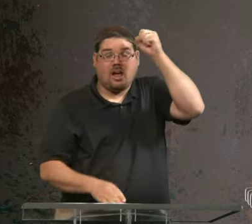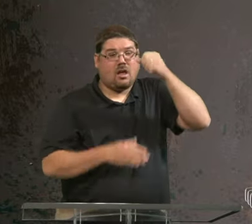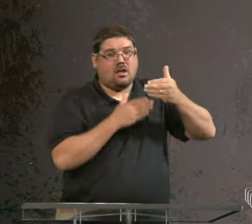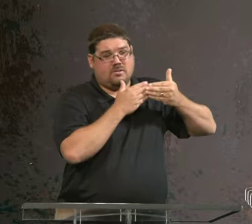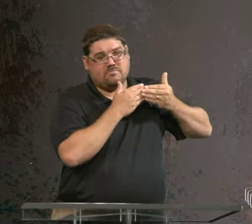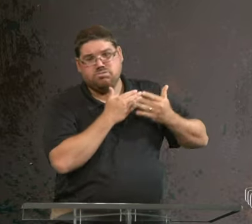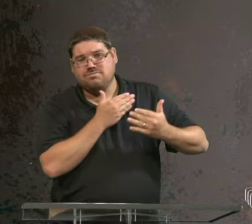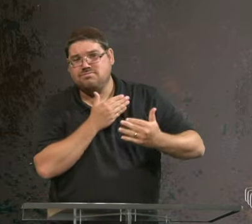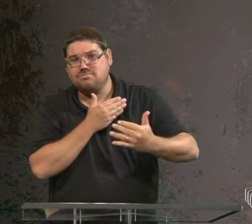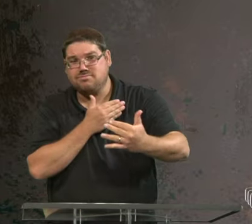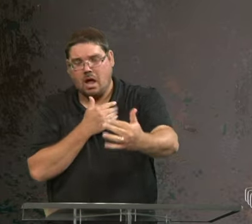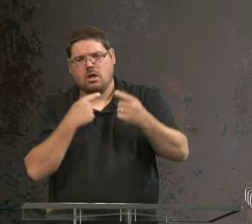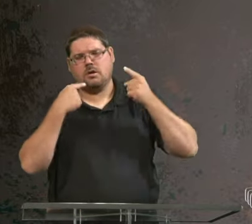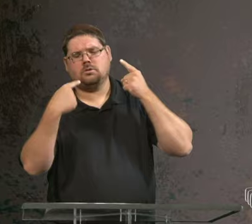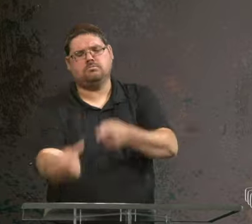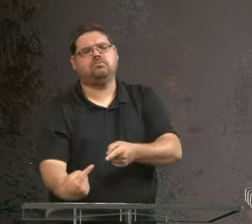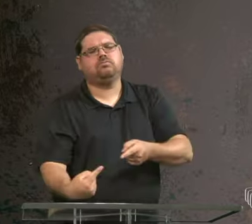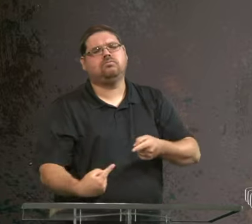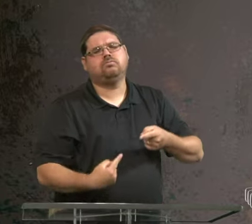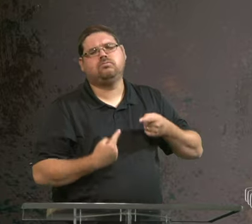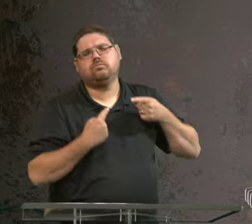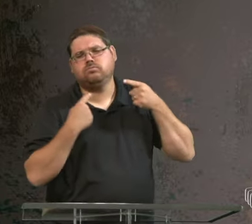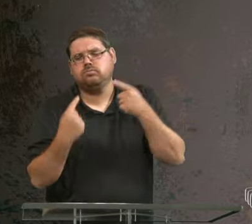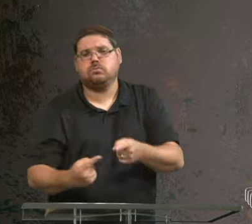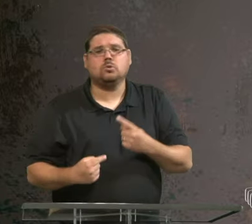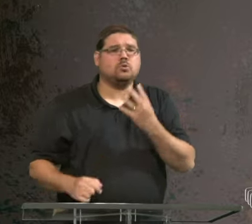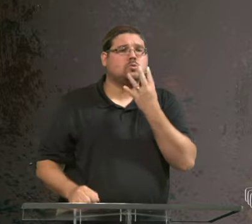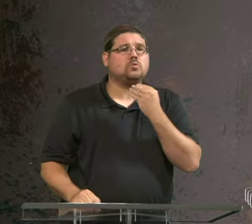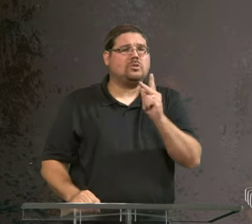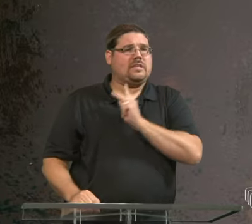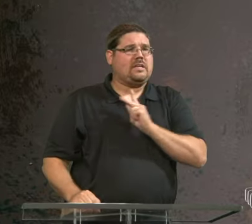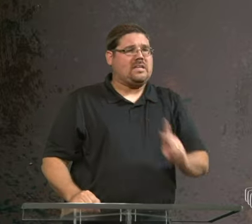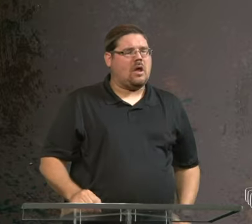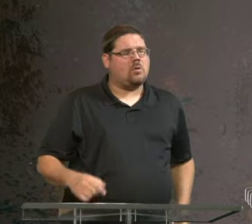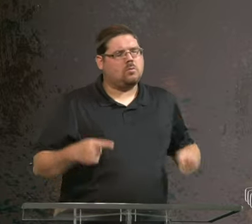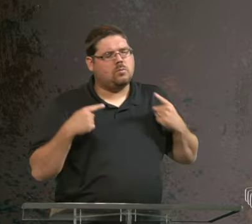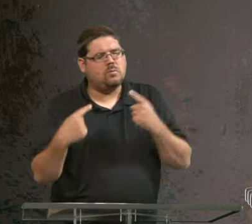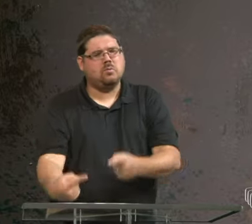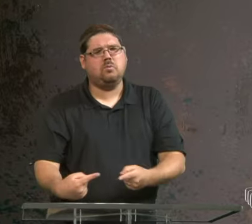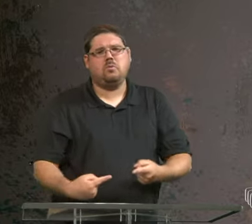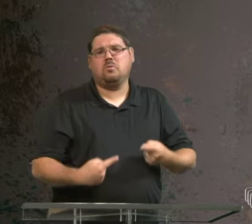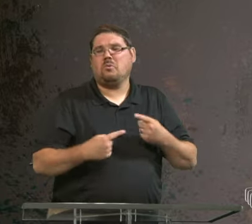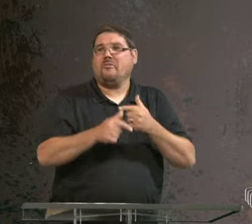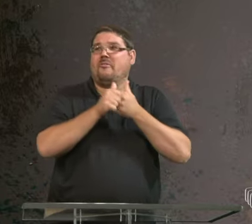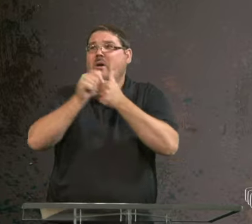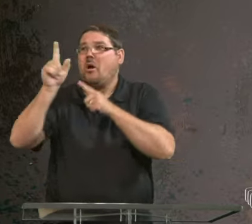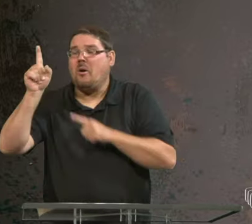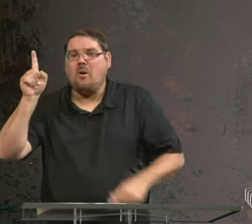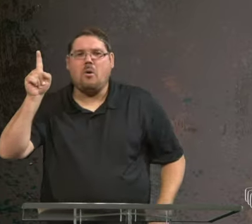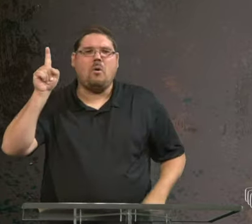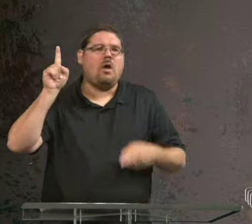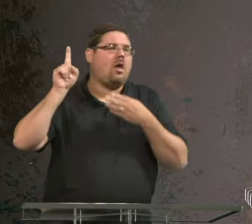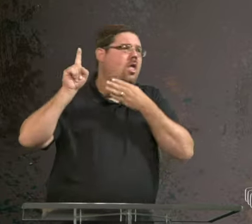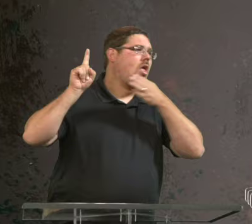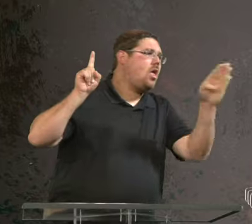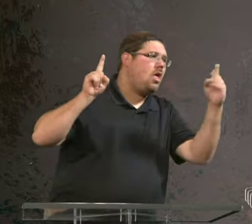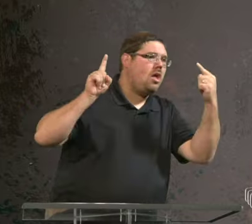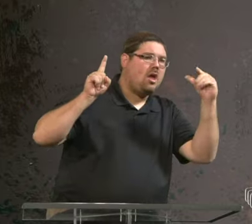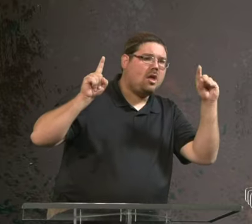to be trapped. And they had to struggle with this from then on. Every king of Israel, would I